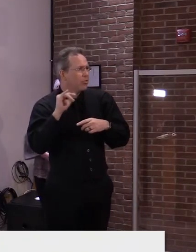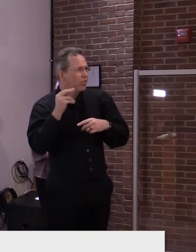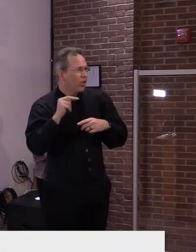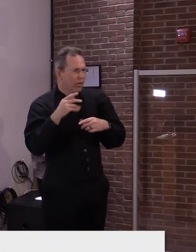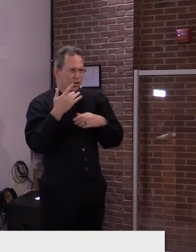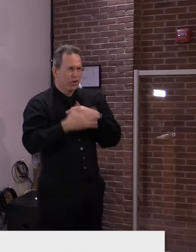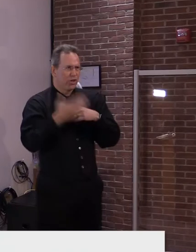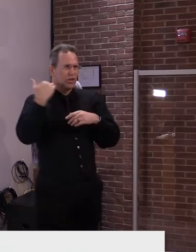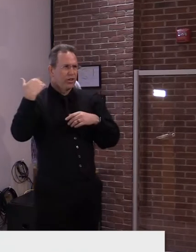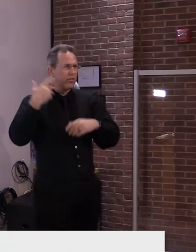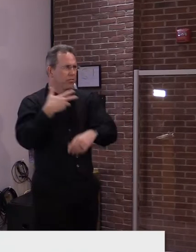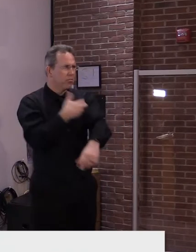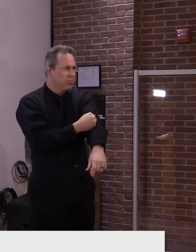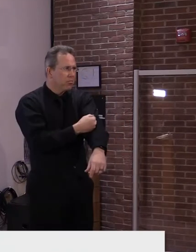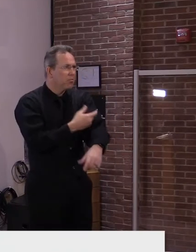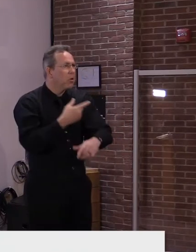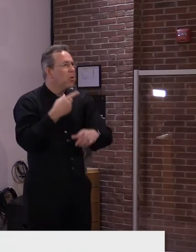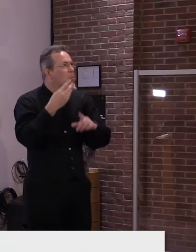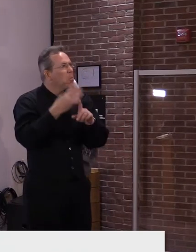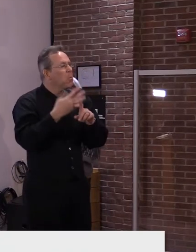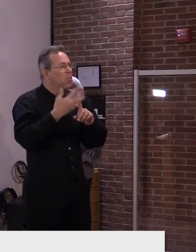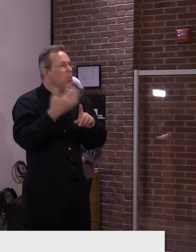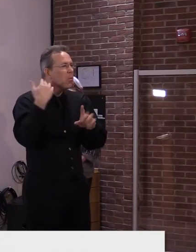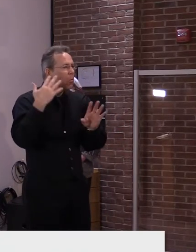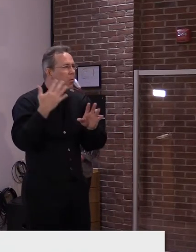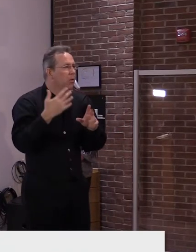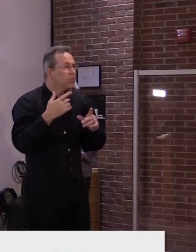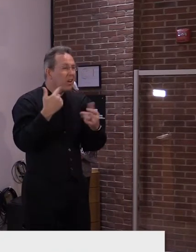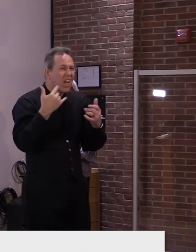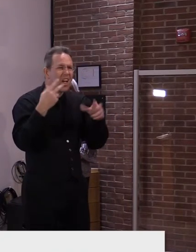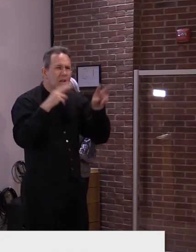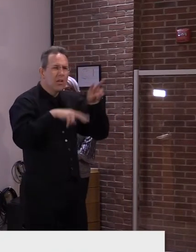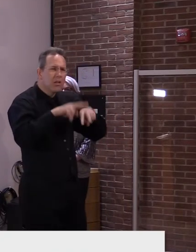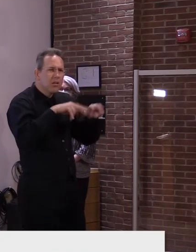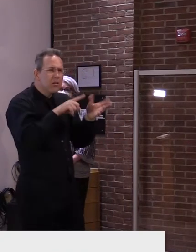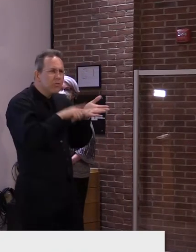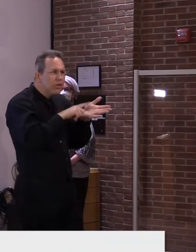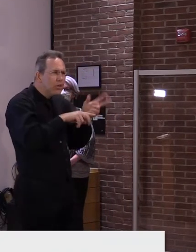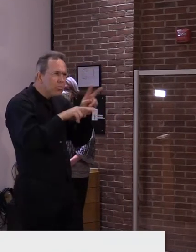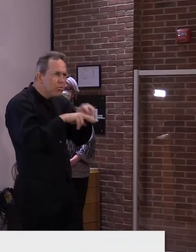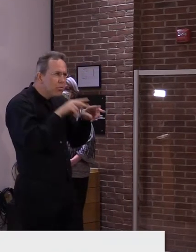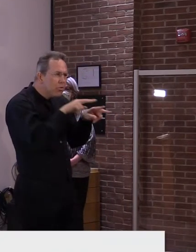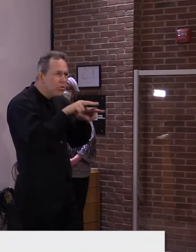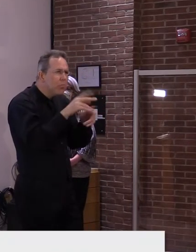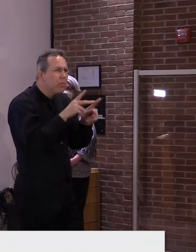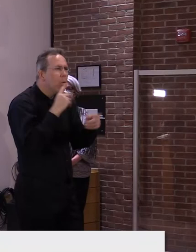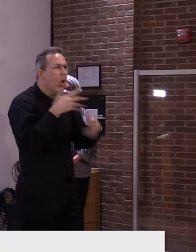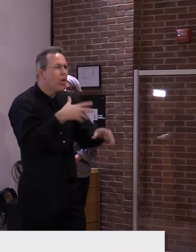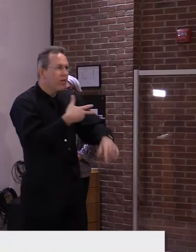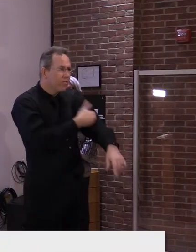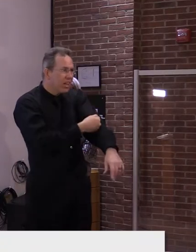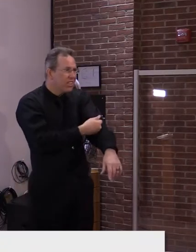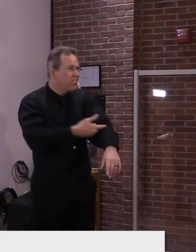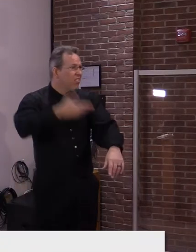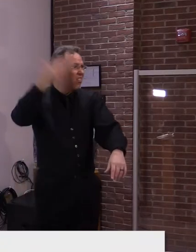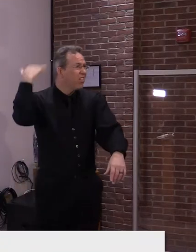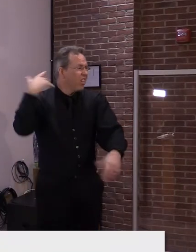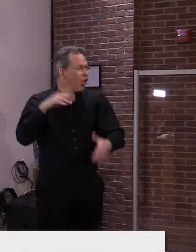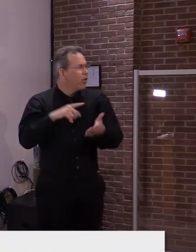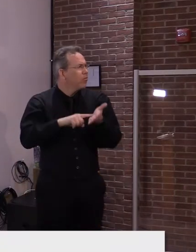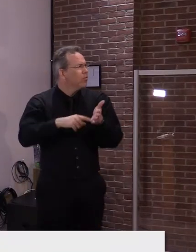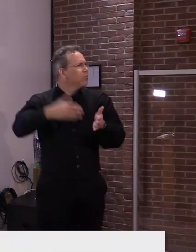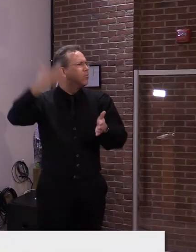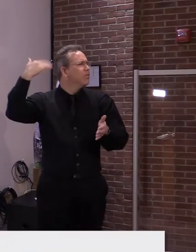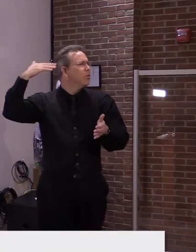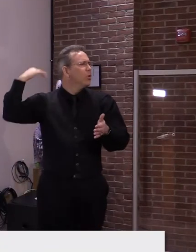in 2020. So those are the kinds of data points we're really going to be looking at to understand the duration